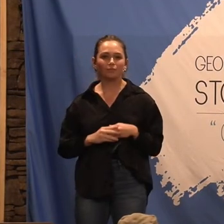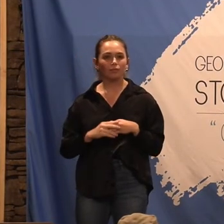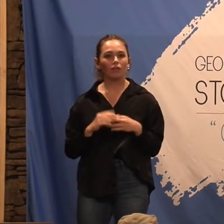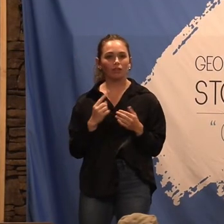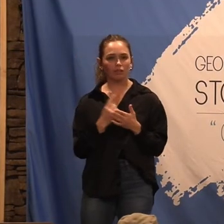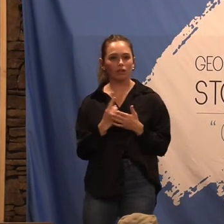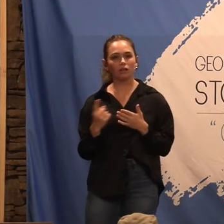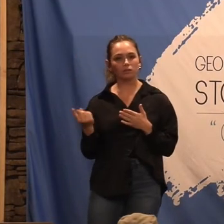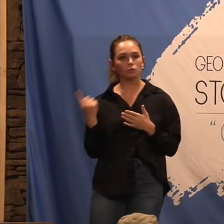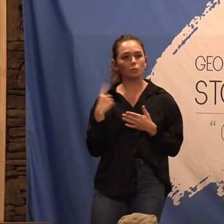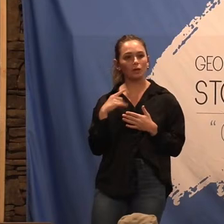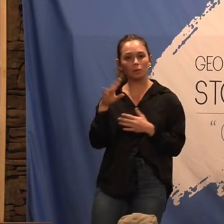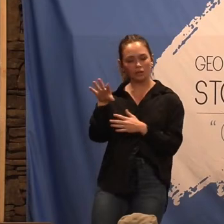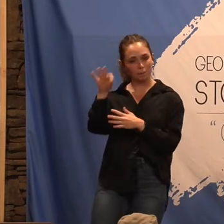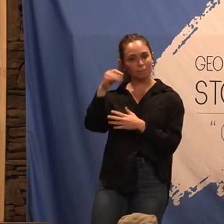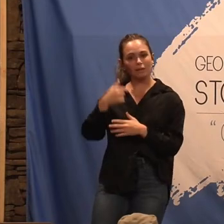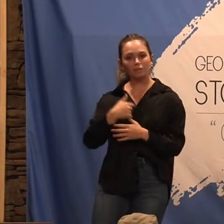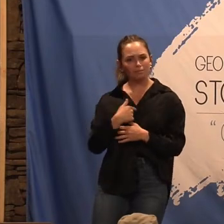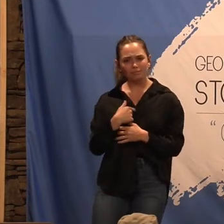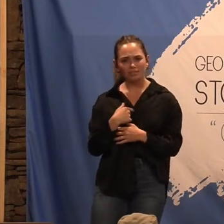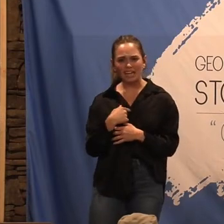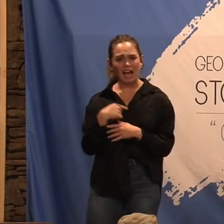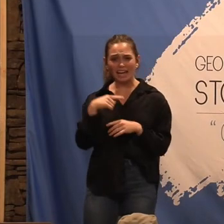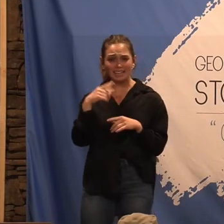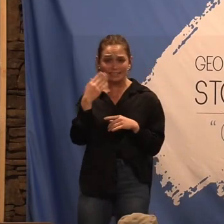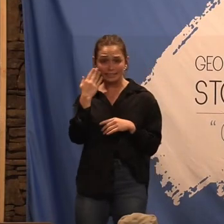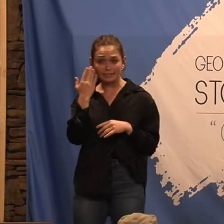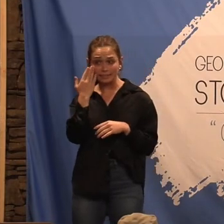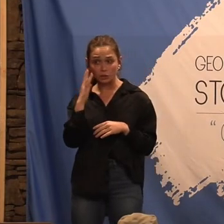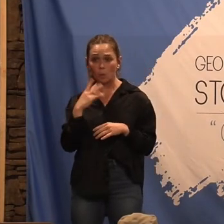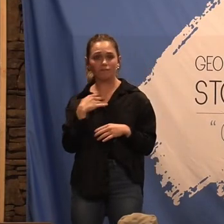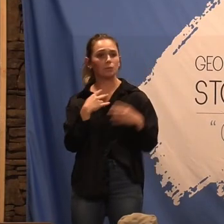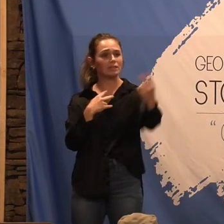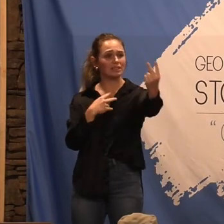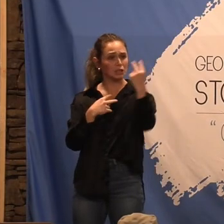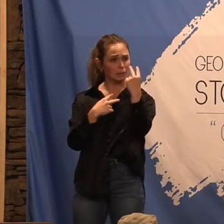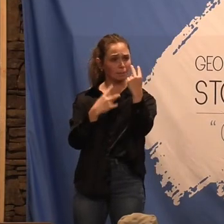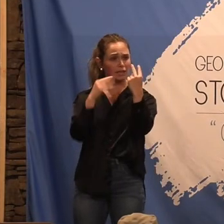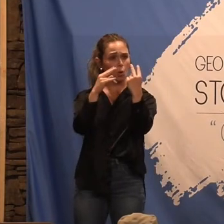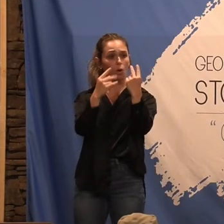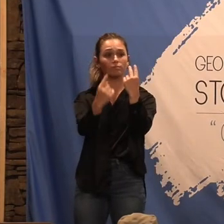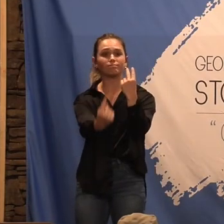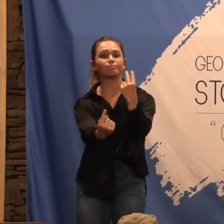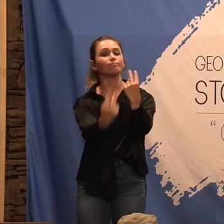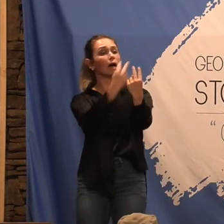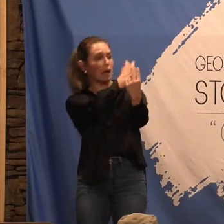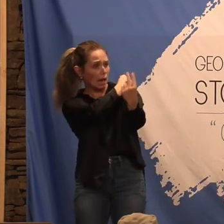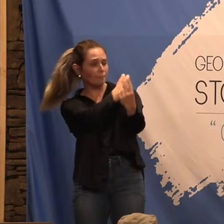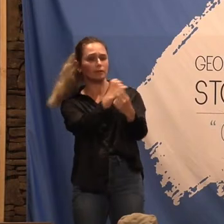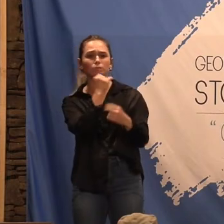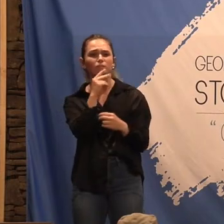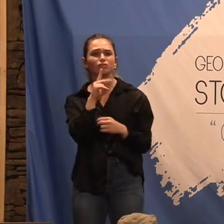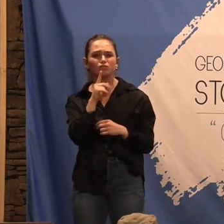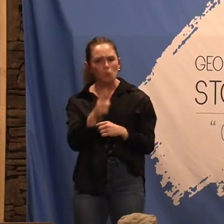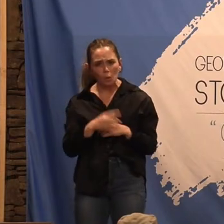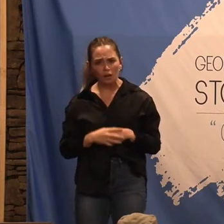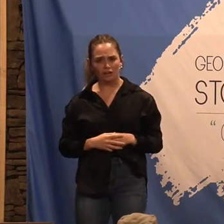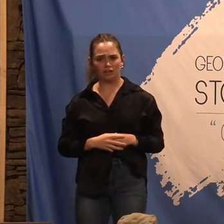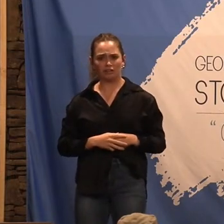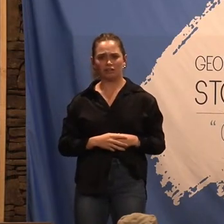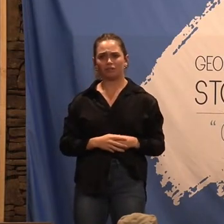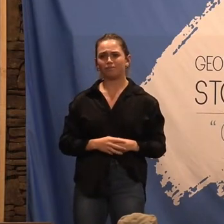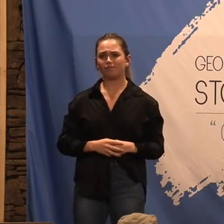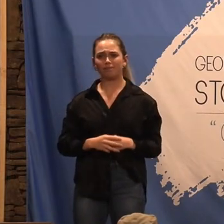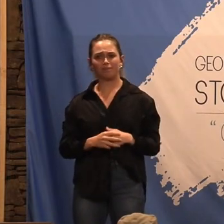last week when he called on me, I couldn't tell if he was looking at me or somebody back behind me. I wasn't real sure he was calling on